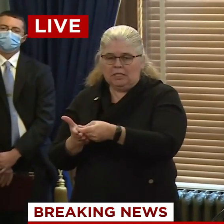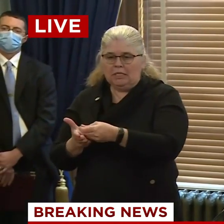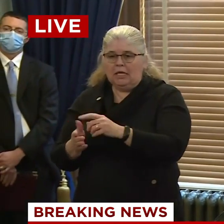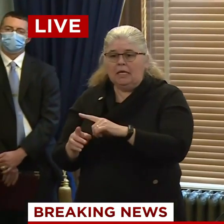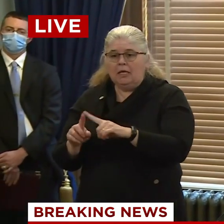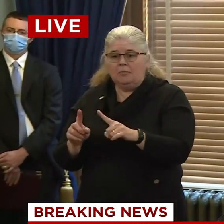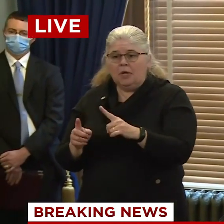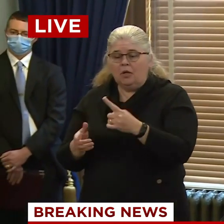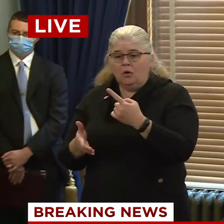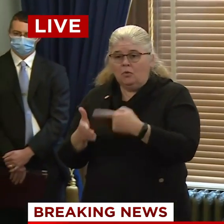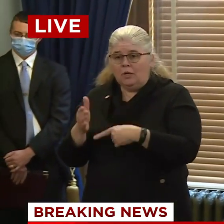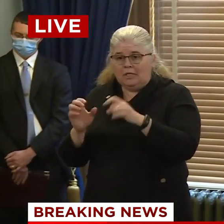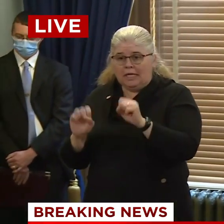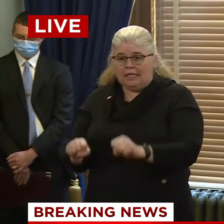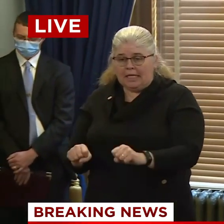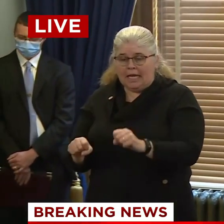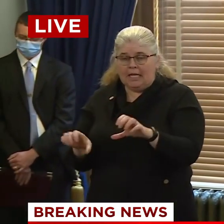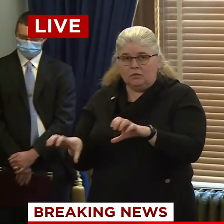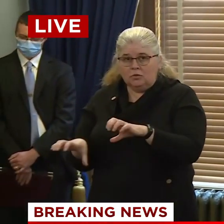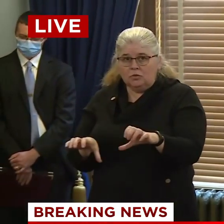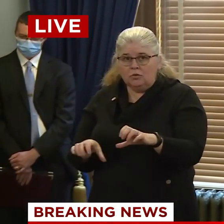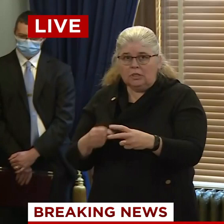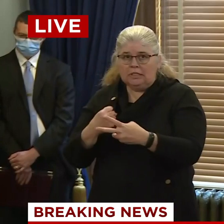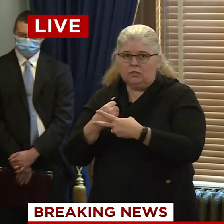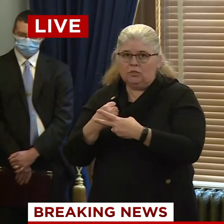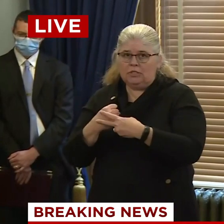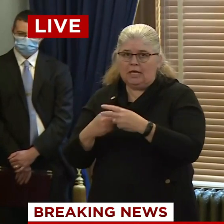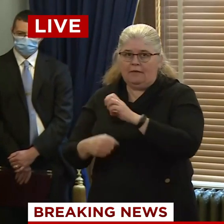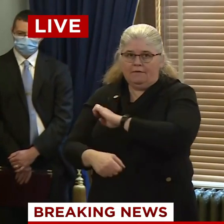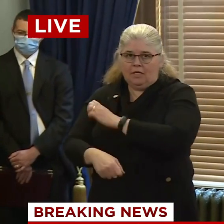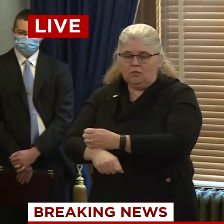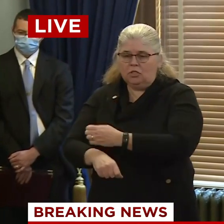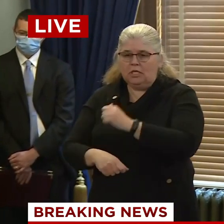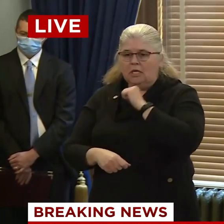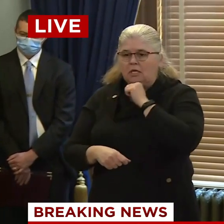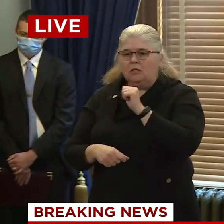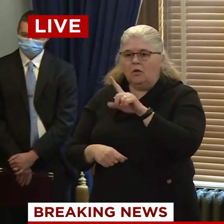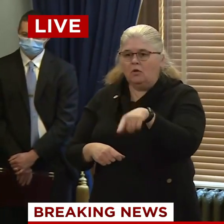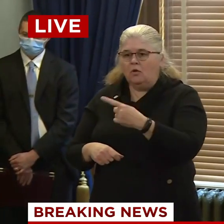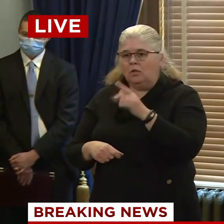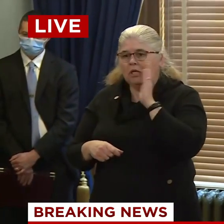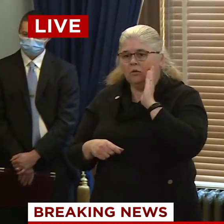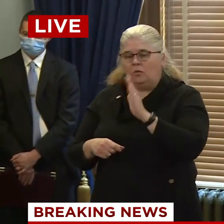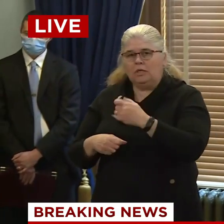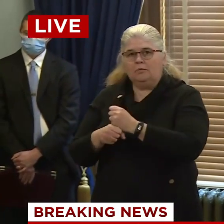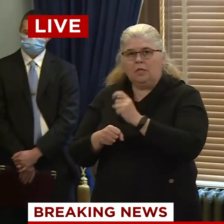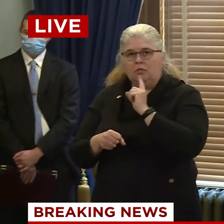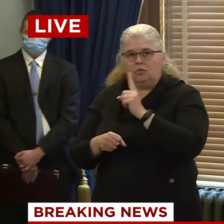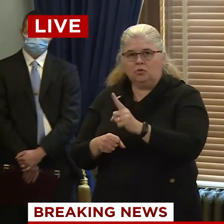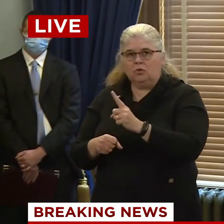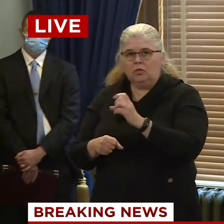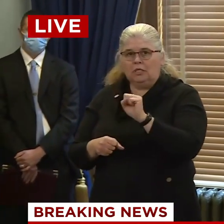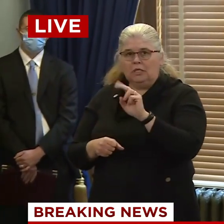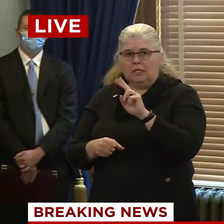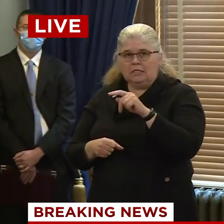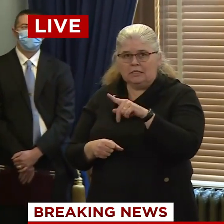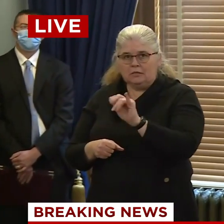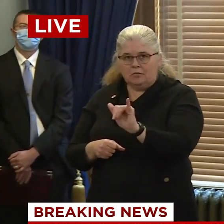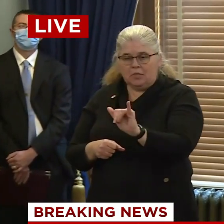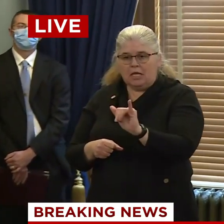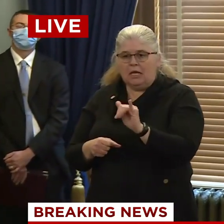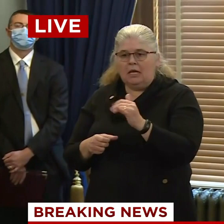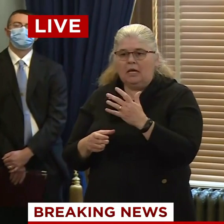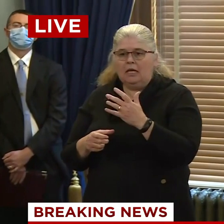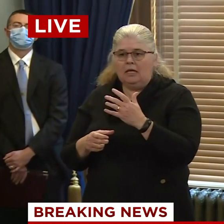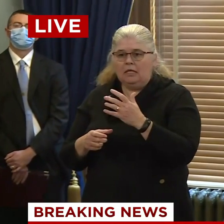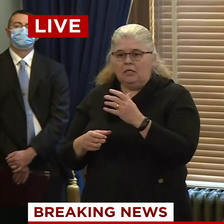to mitigate the issue is conserve energy. You know, not only will it ensure the supply so that we can continue